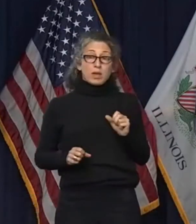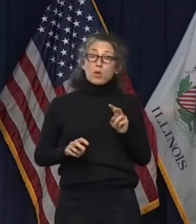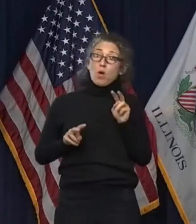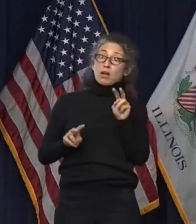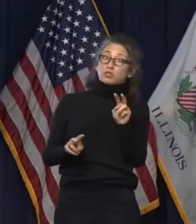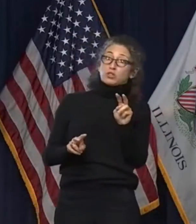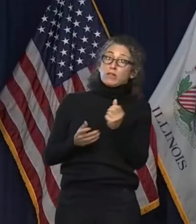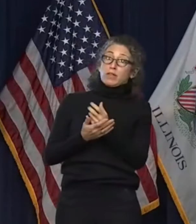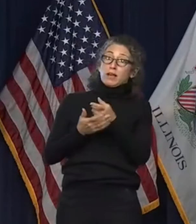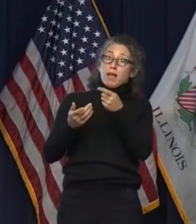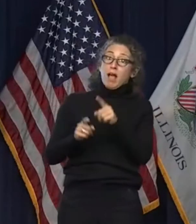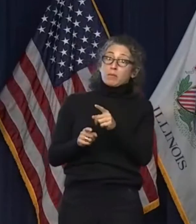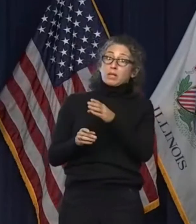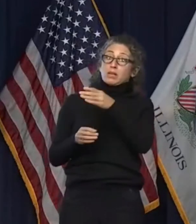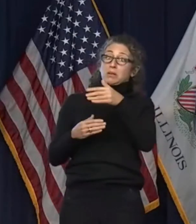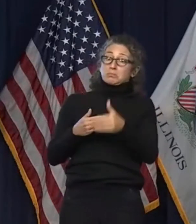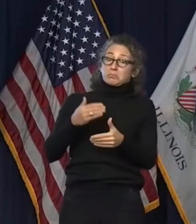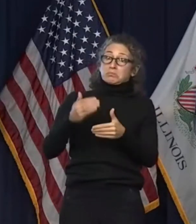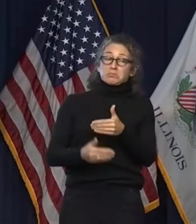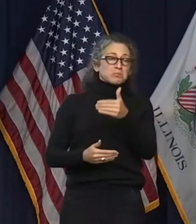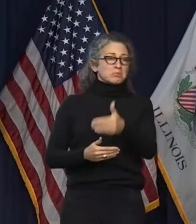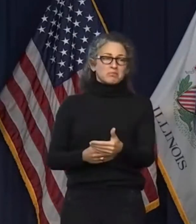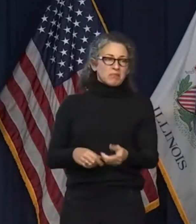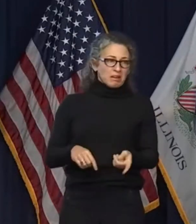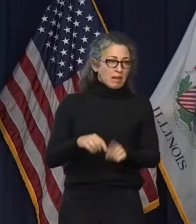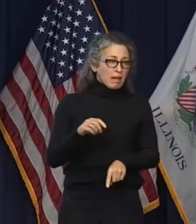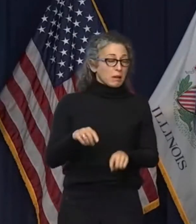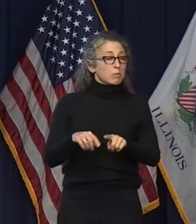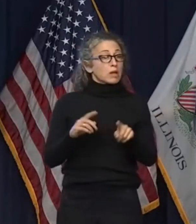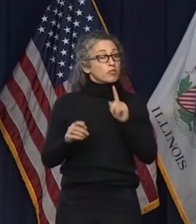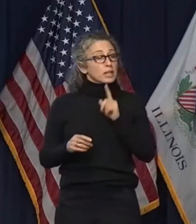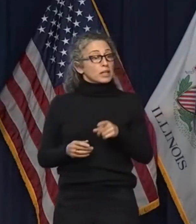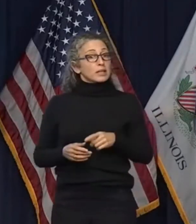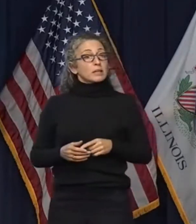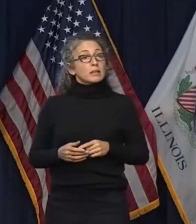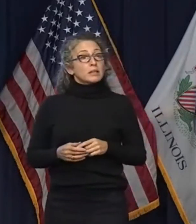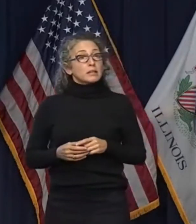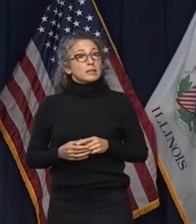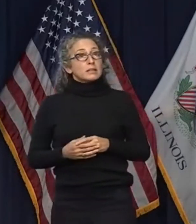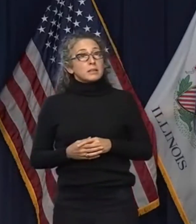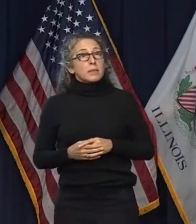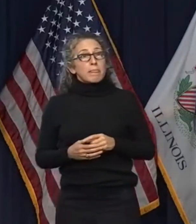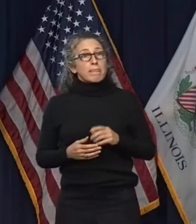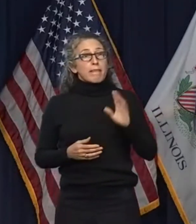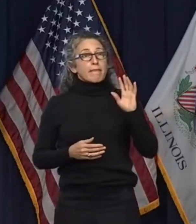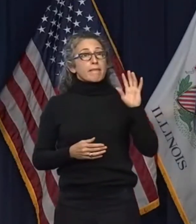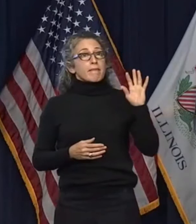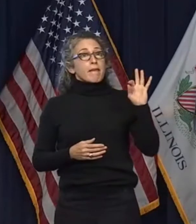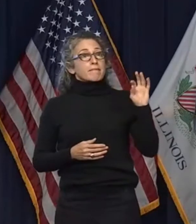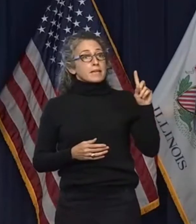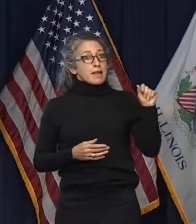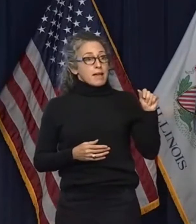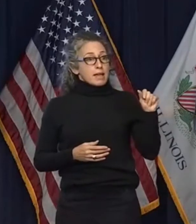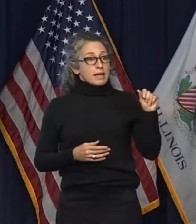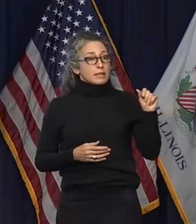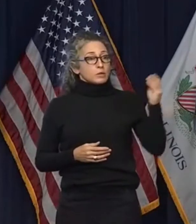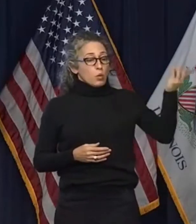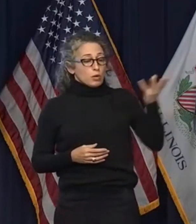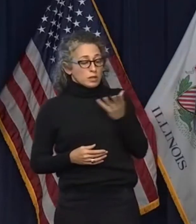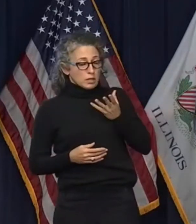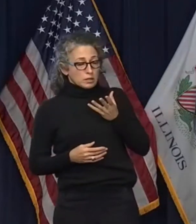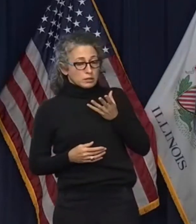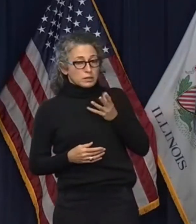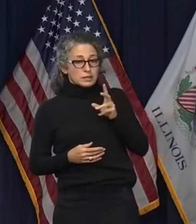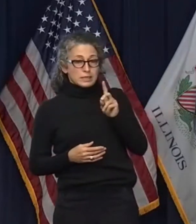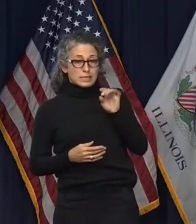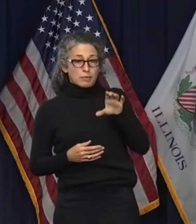occur. But I will say that they originally have told us that the week of December